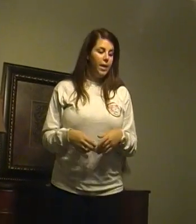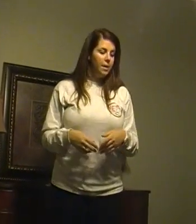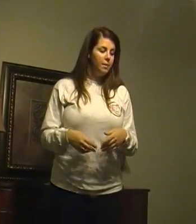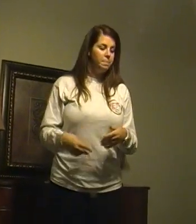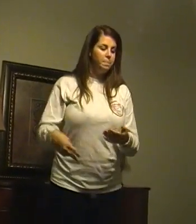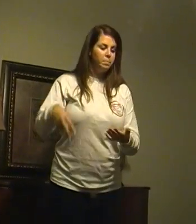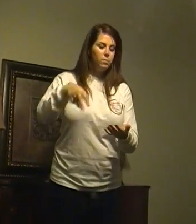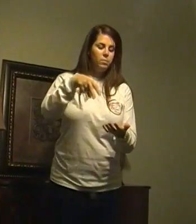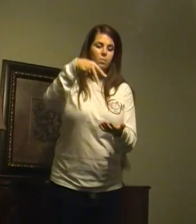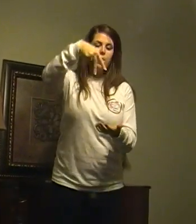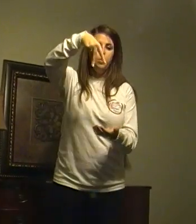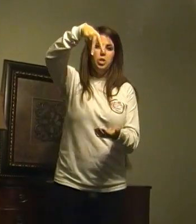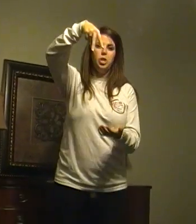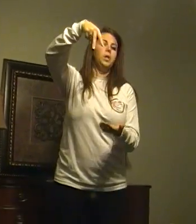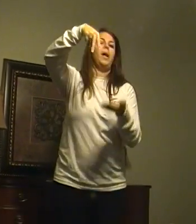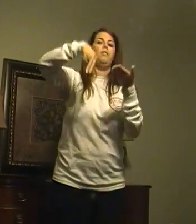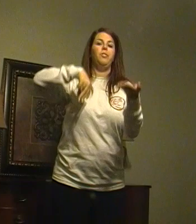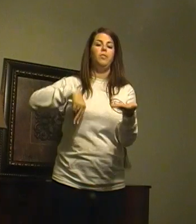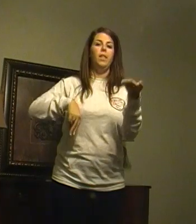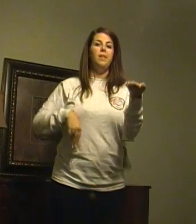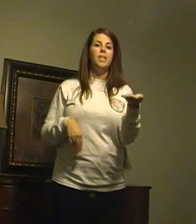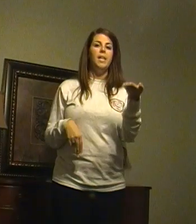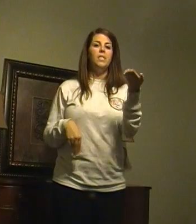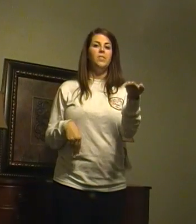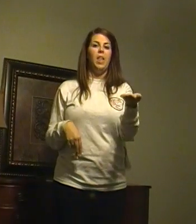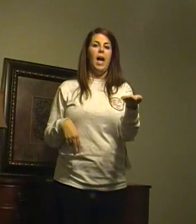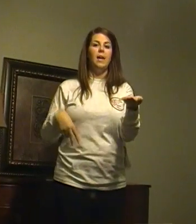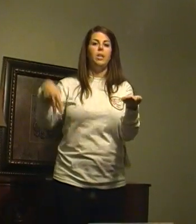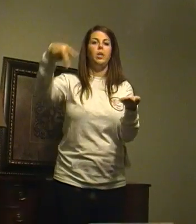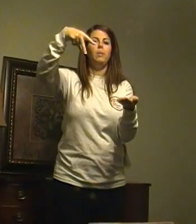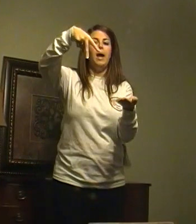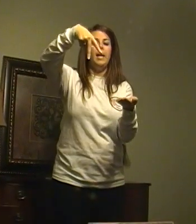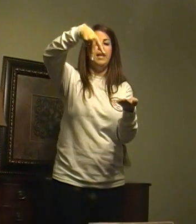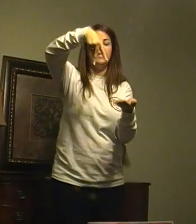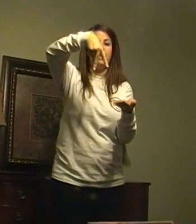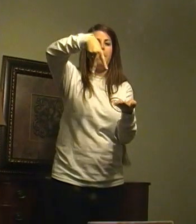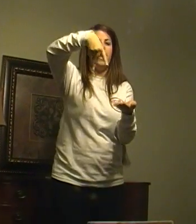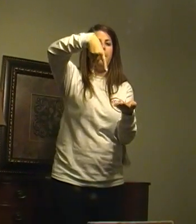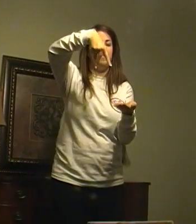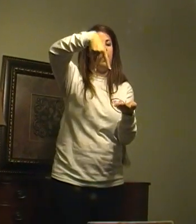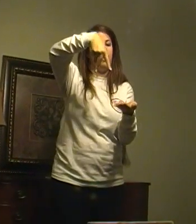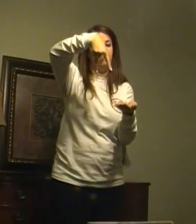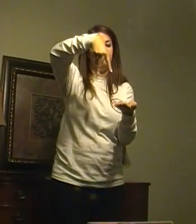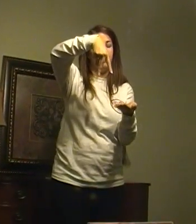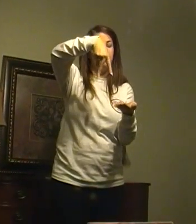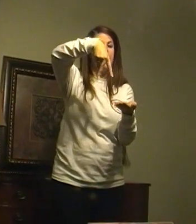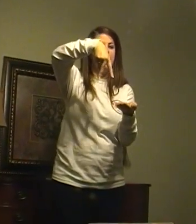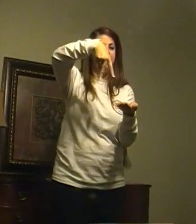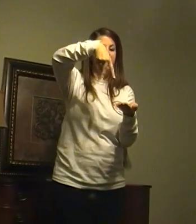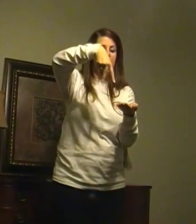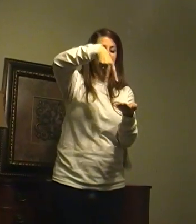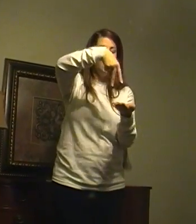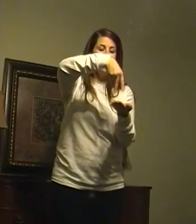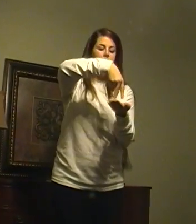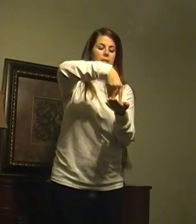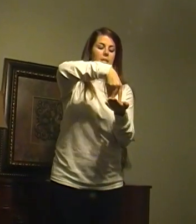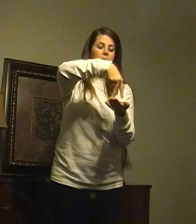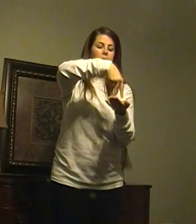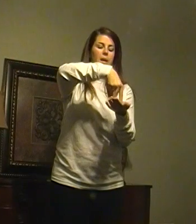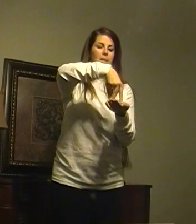falling, which you're going to have your left hand is flat, your right hand is going to make an upside down V to symbolize